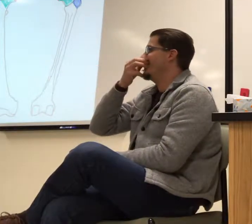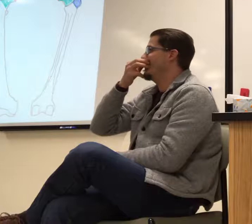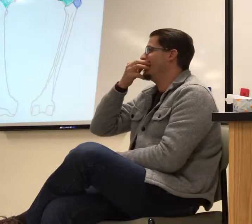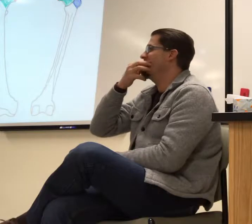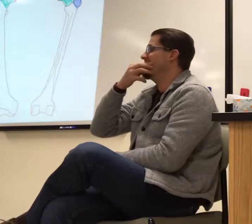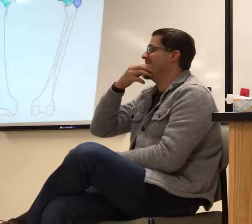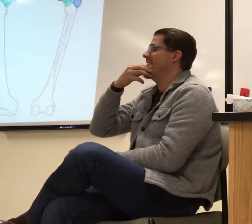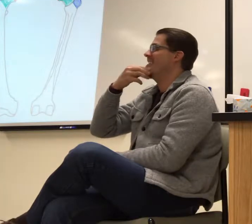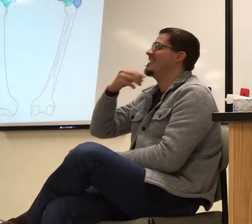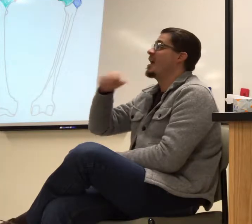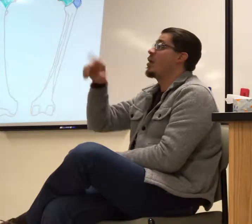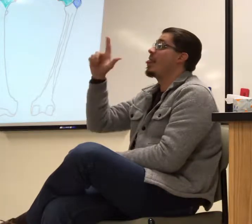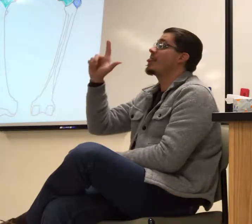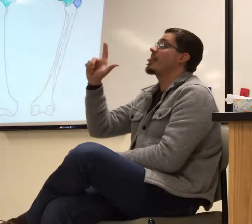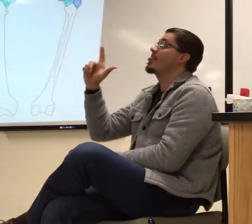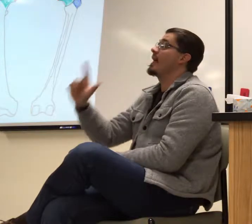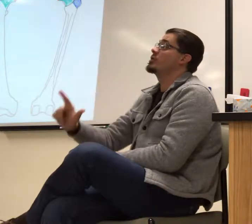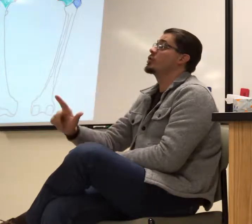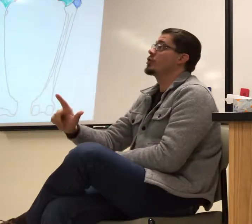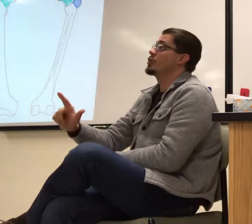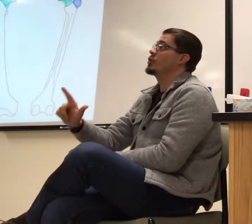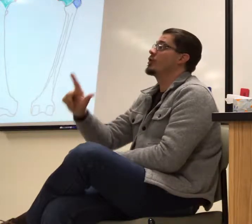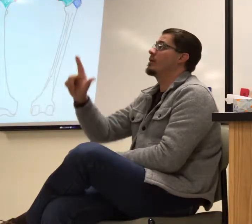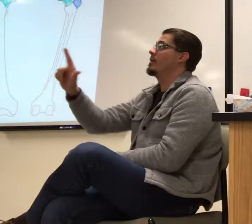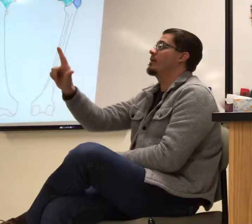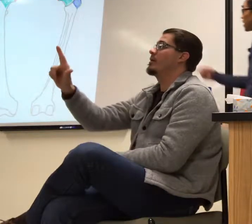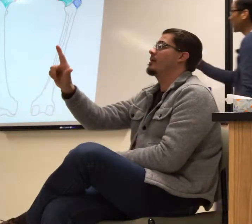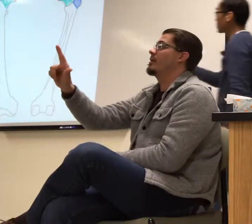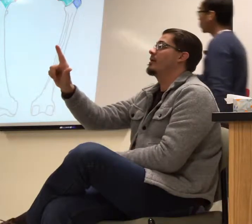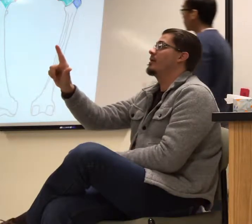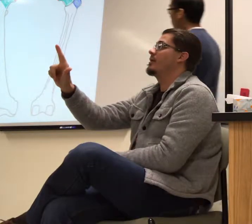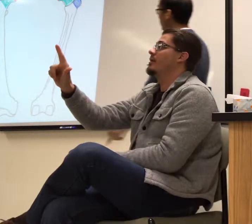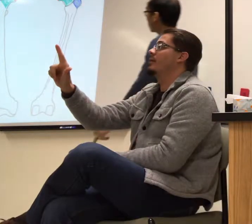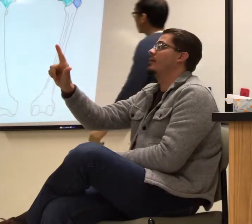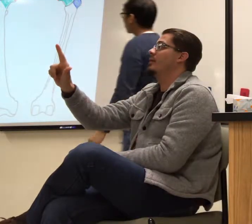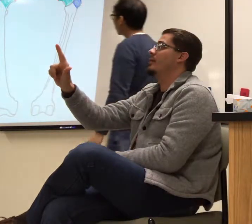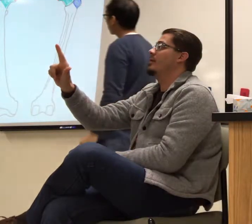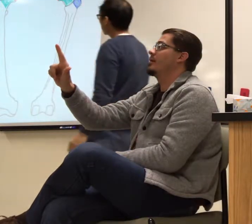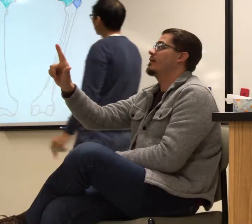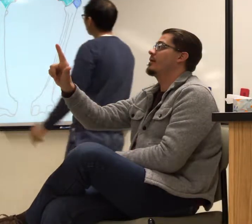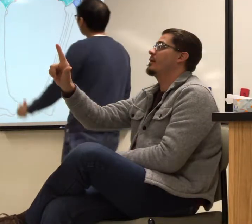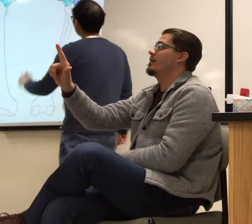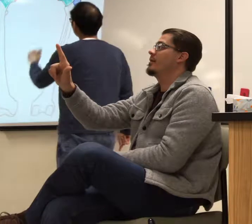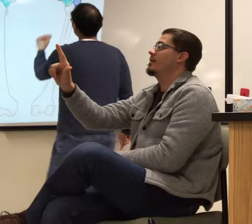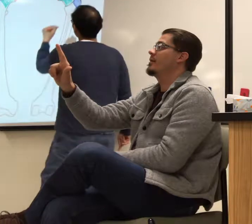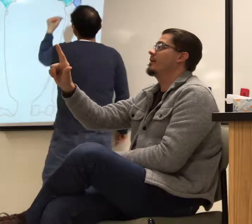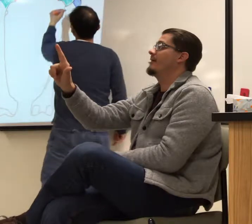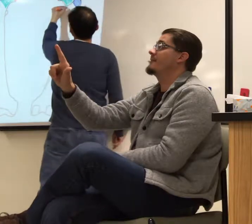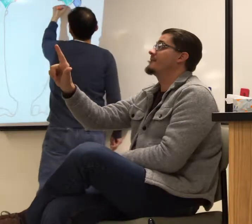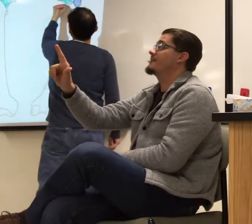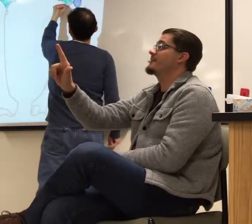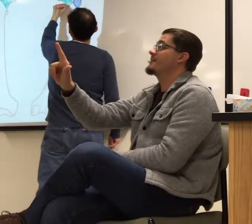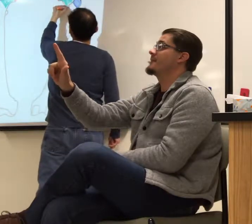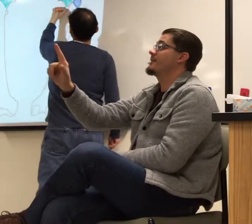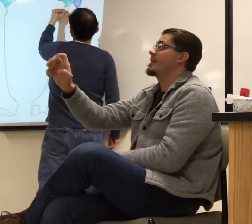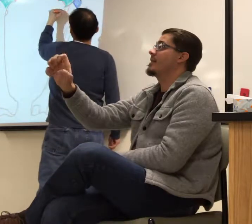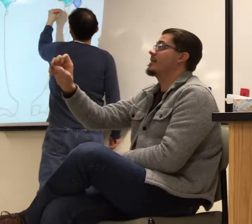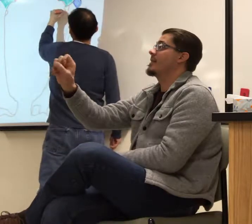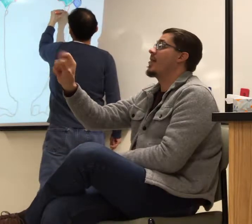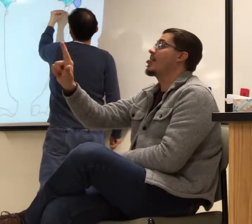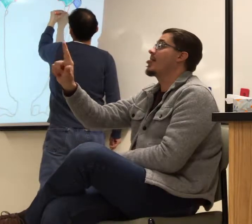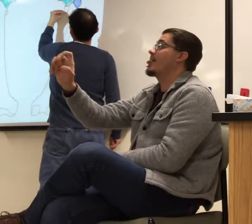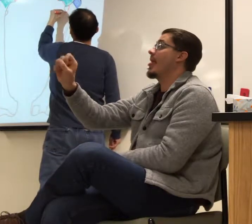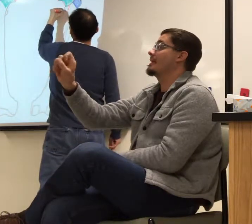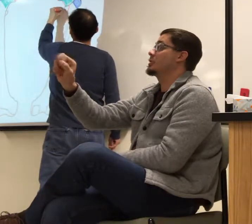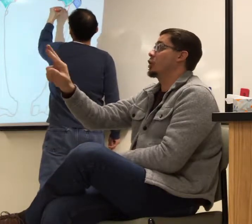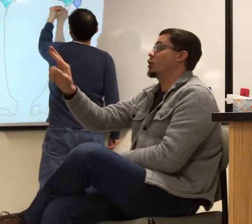The lesser trochanter is on the inside, it's more medial. So maybe like